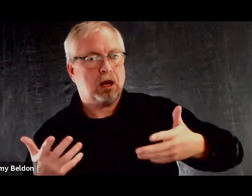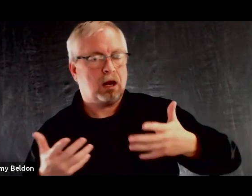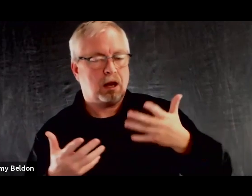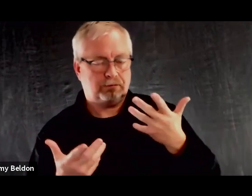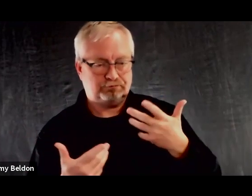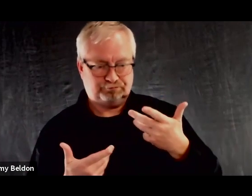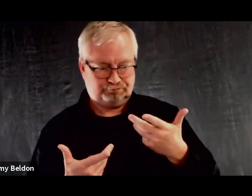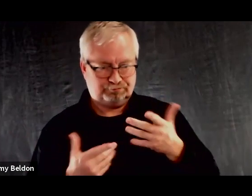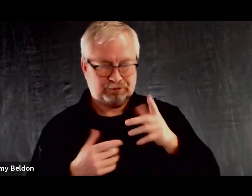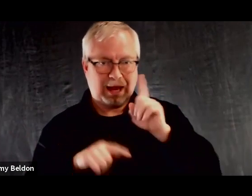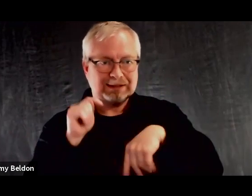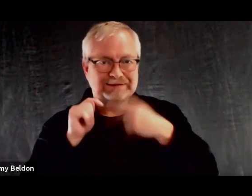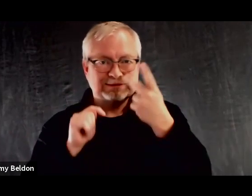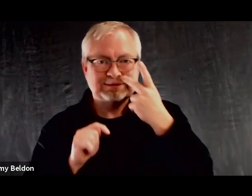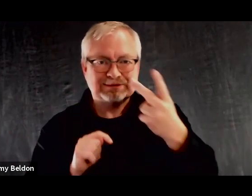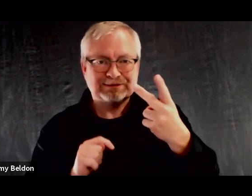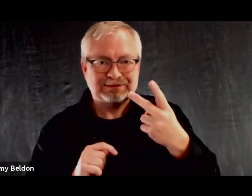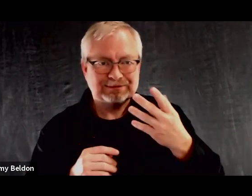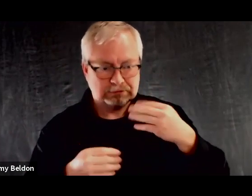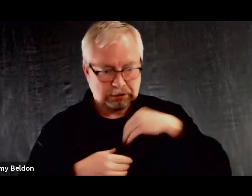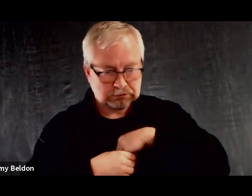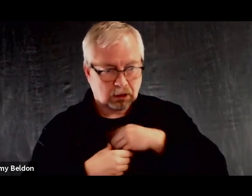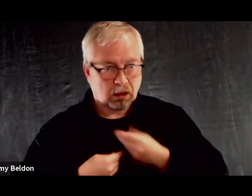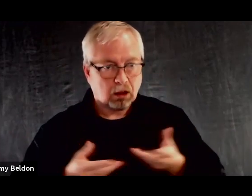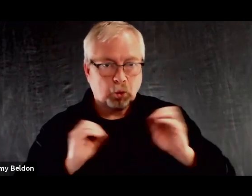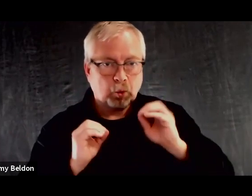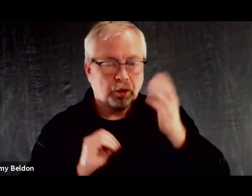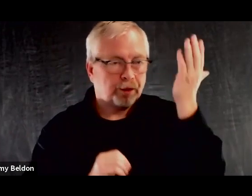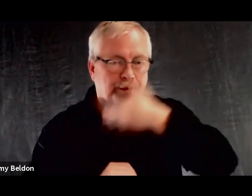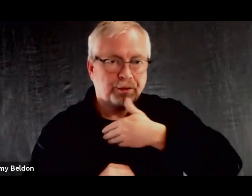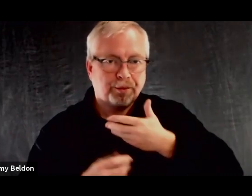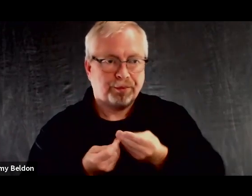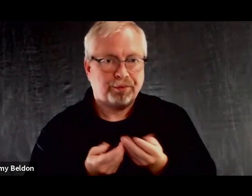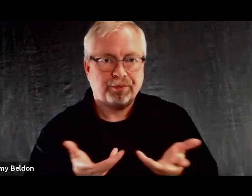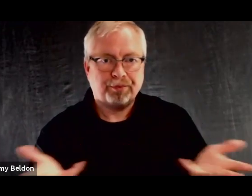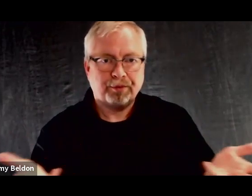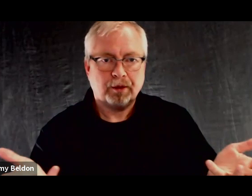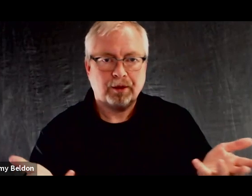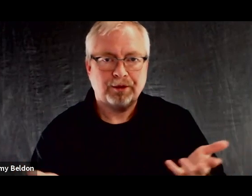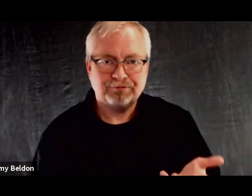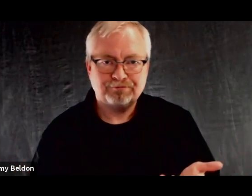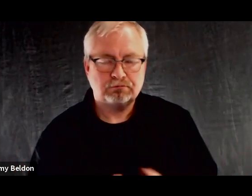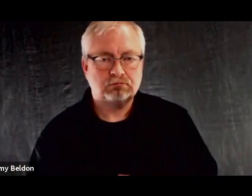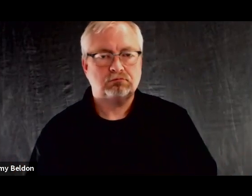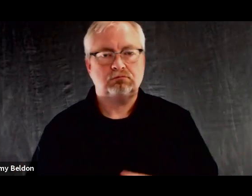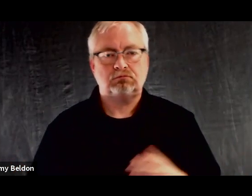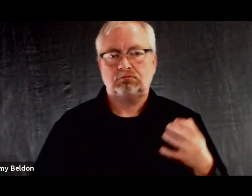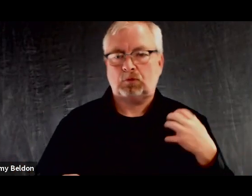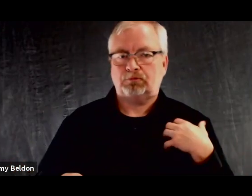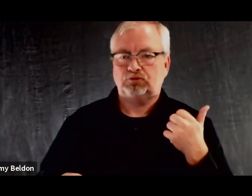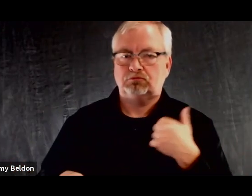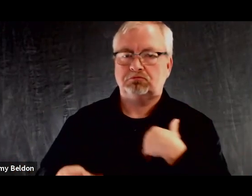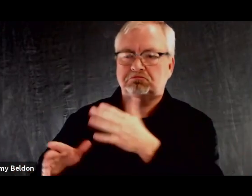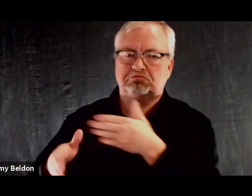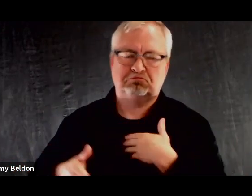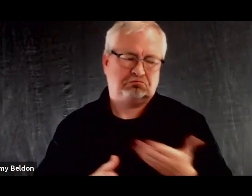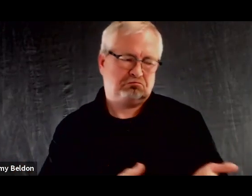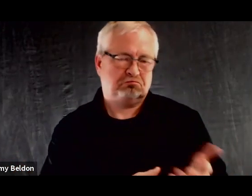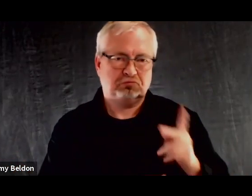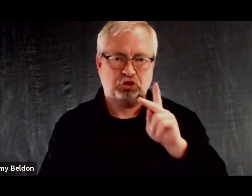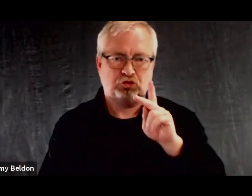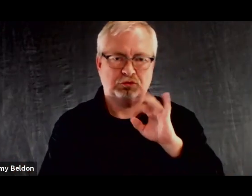to respond to that. I think it gets to the point that there's multiple purposes for our testing strategy, or multiple goals that